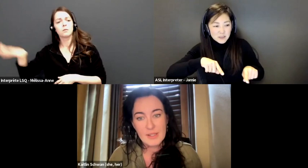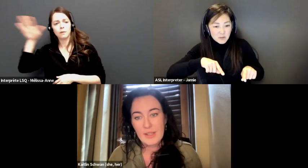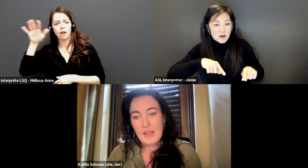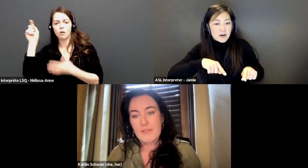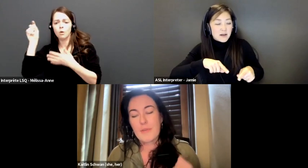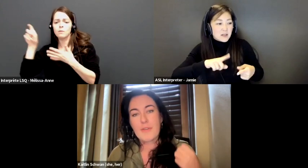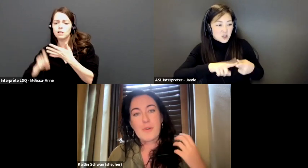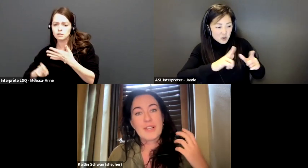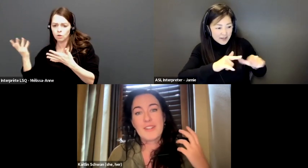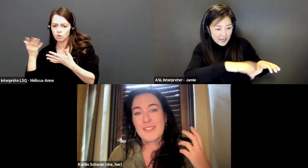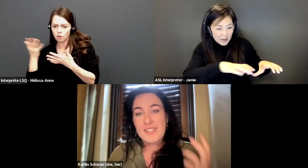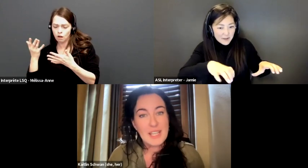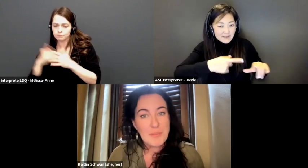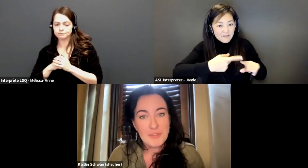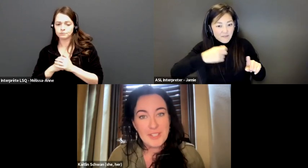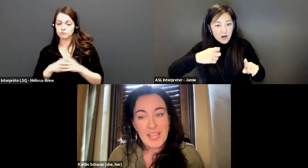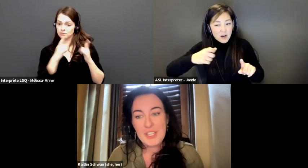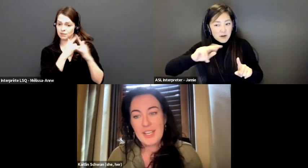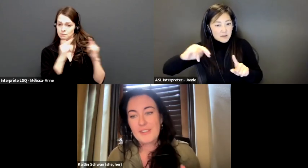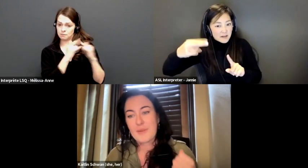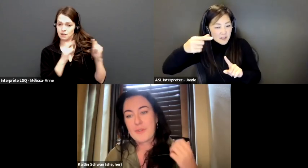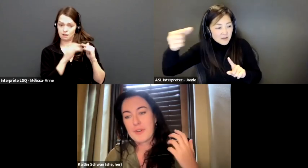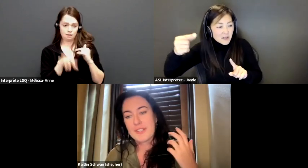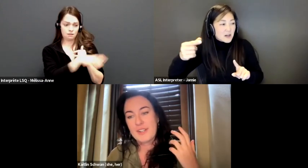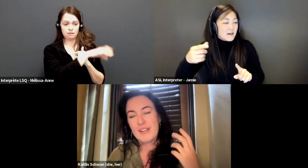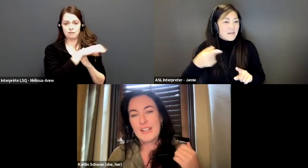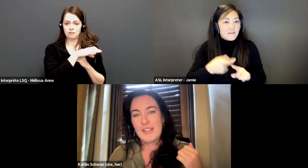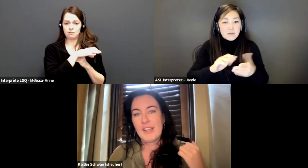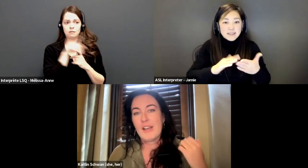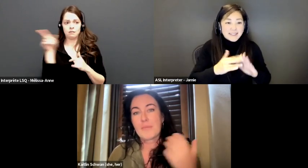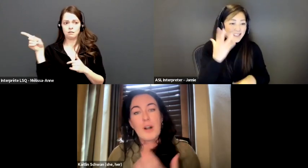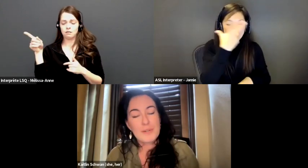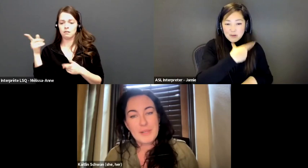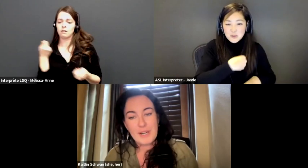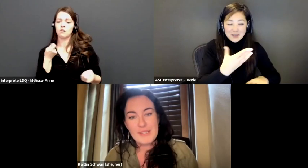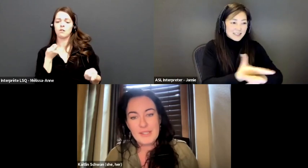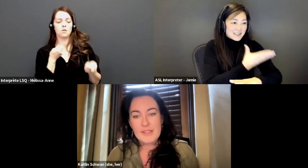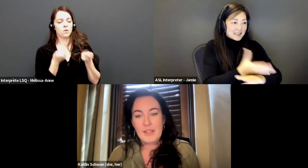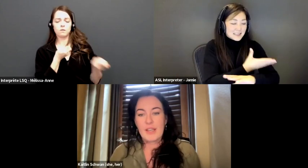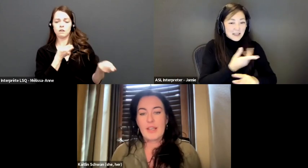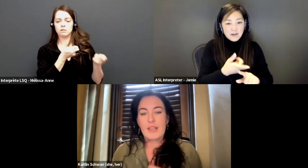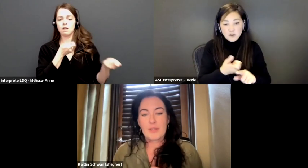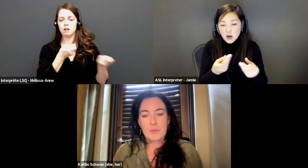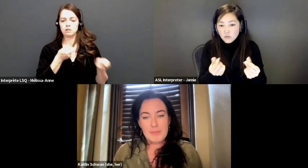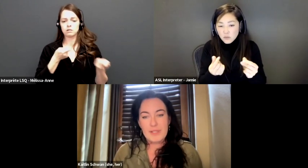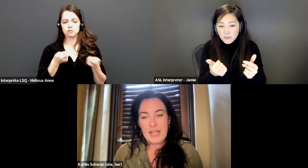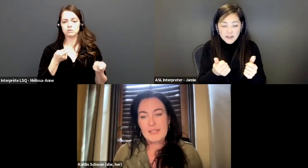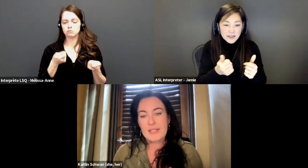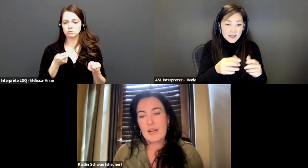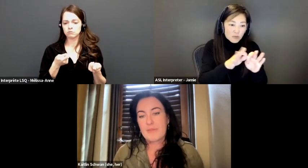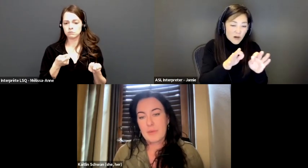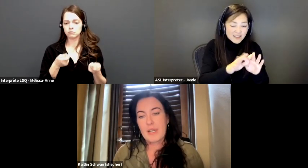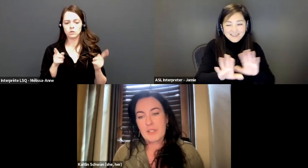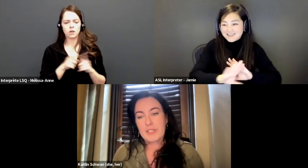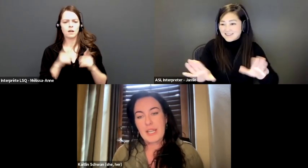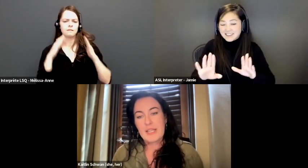governance, from a focus on city beautification, from a focus on property prices. The response has to